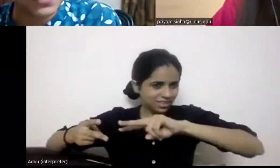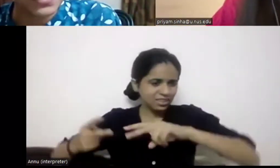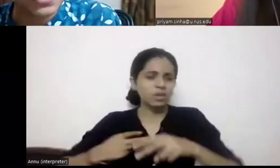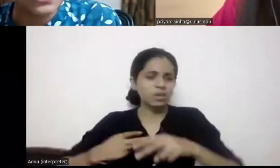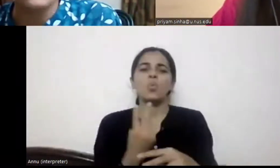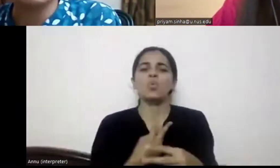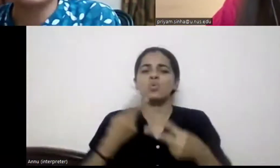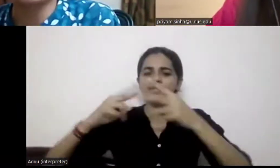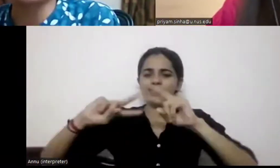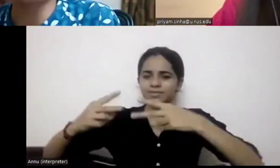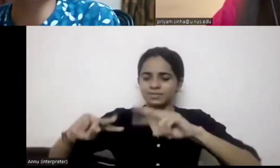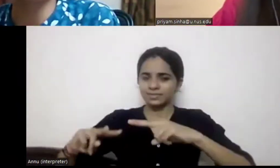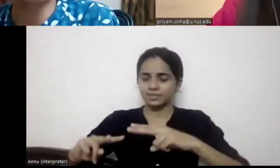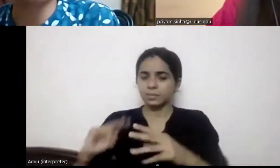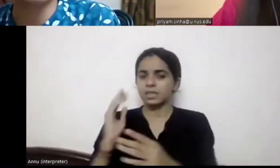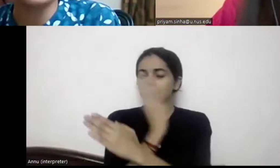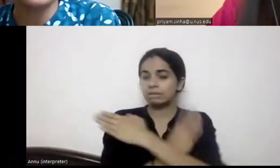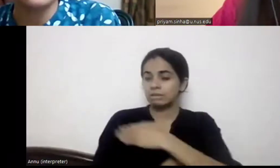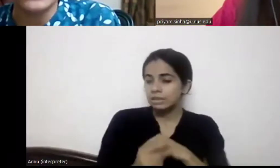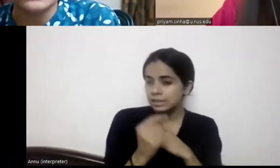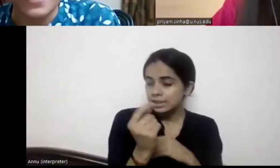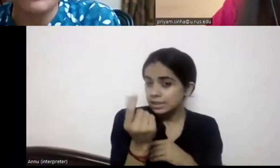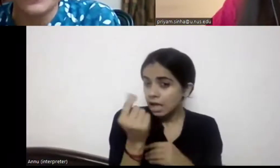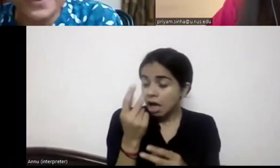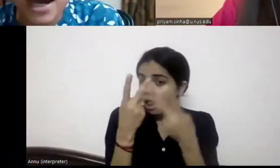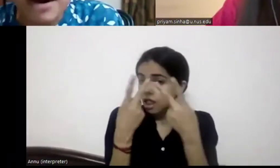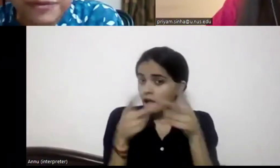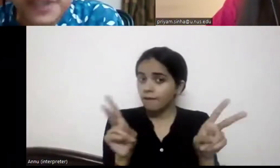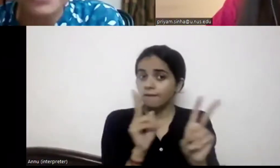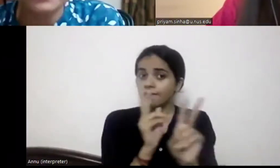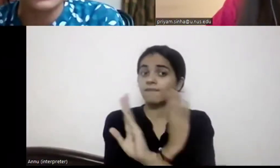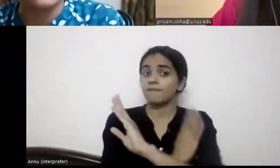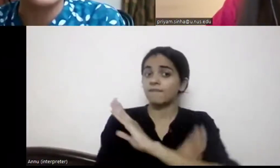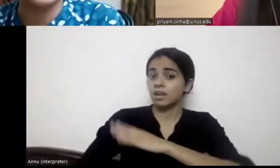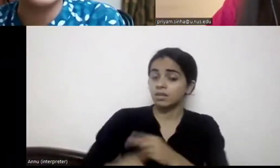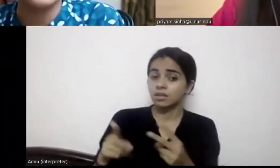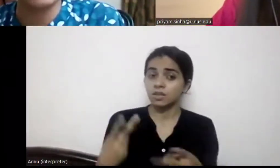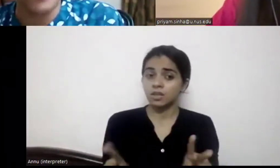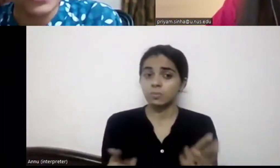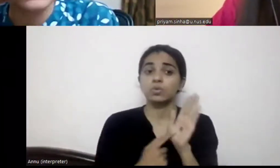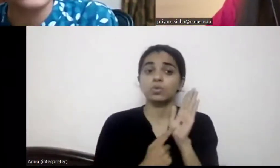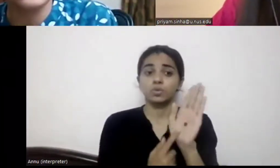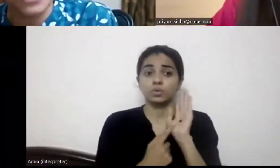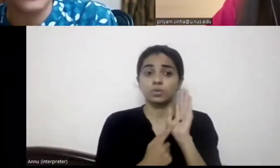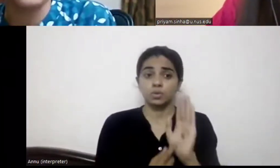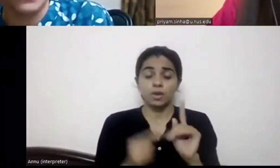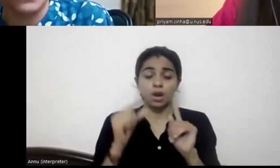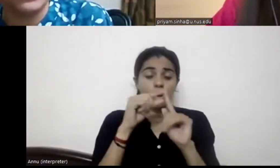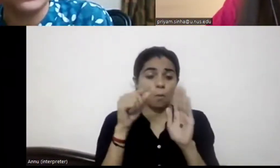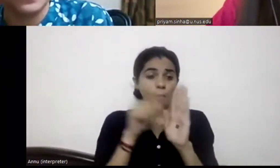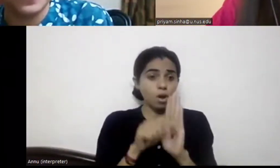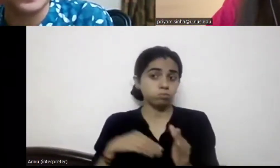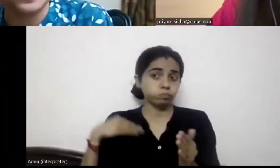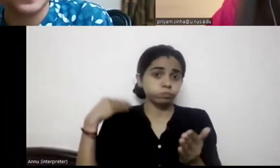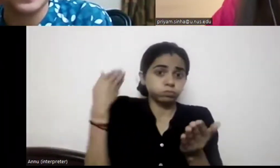of disabilities, but I'm not sure whether that happened after these policies that were